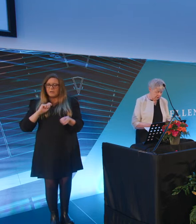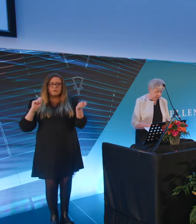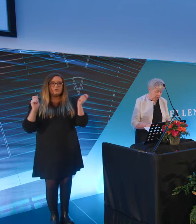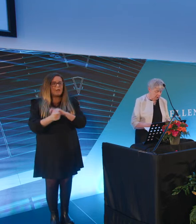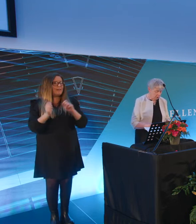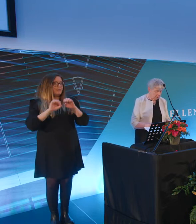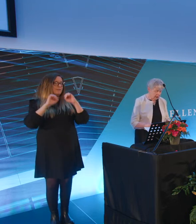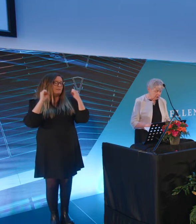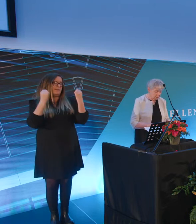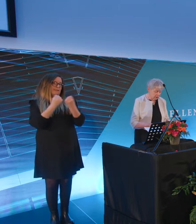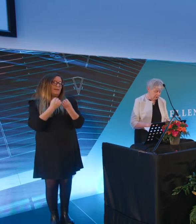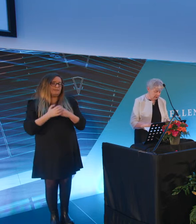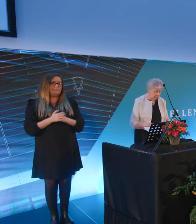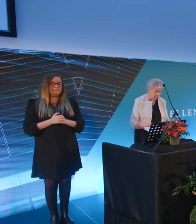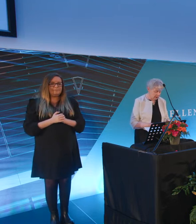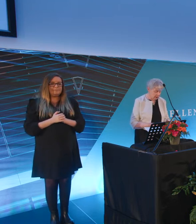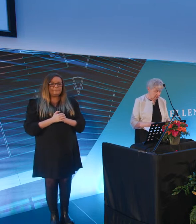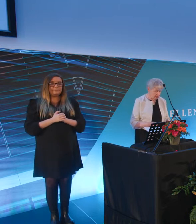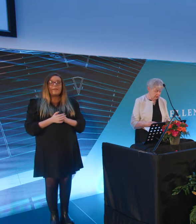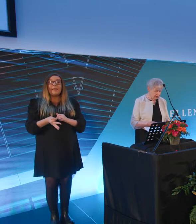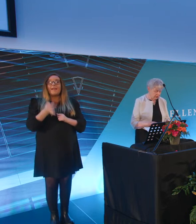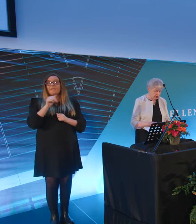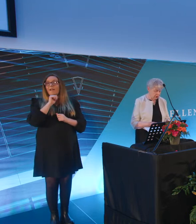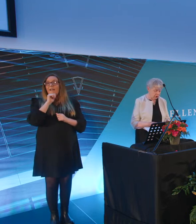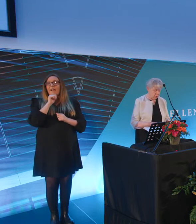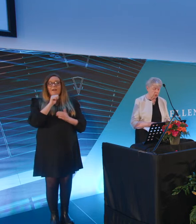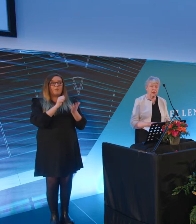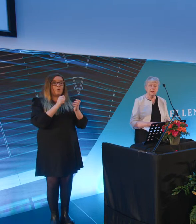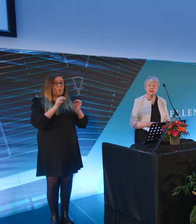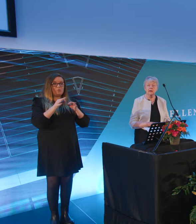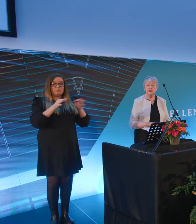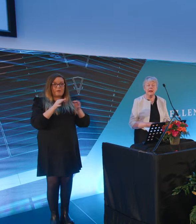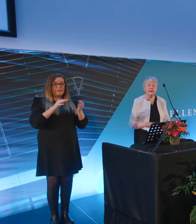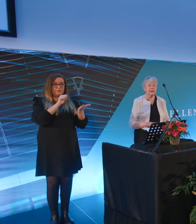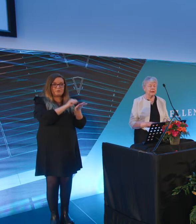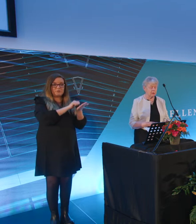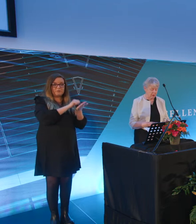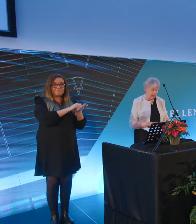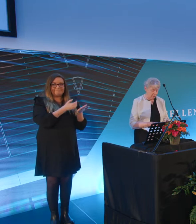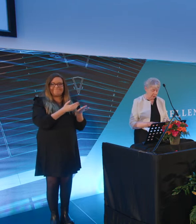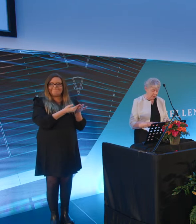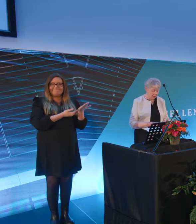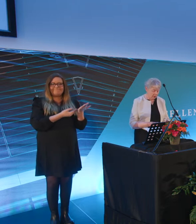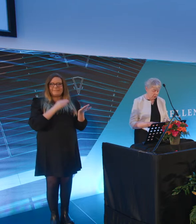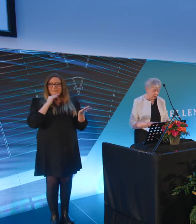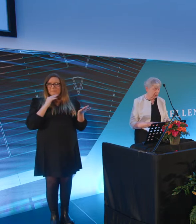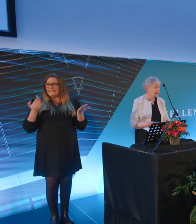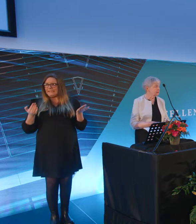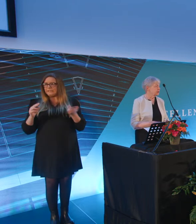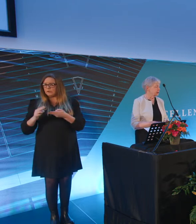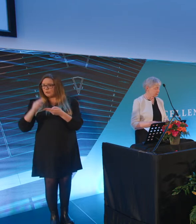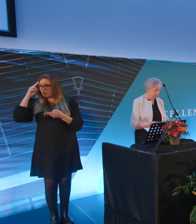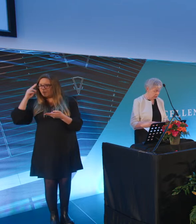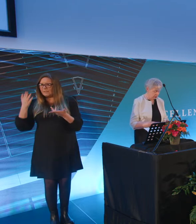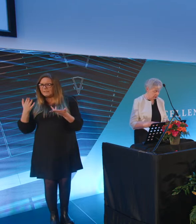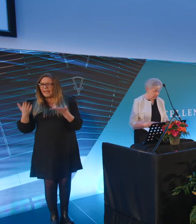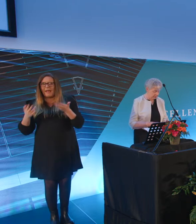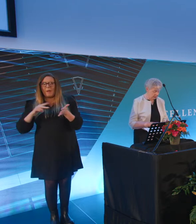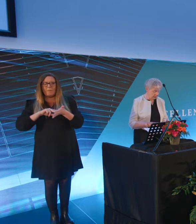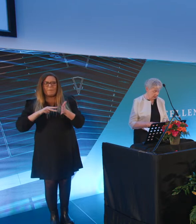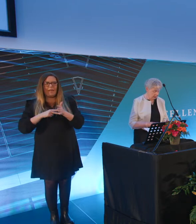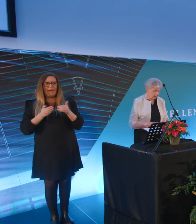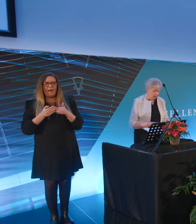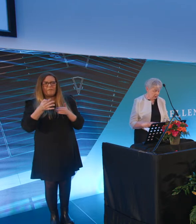us. Without a strategy, an institution will lack the map to plan for that